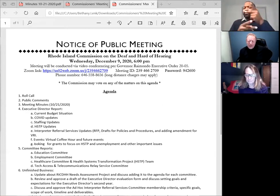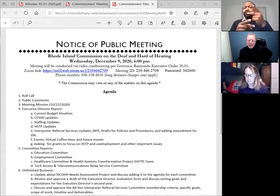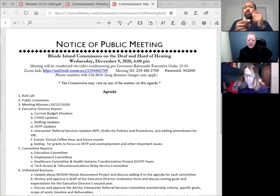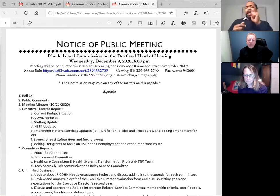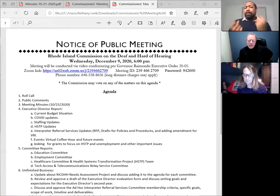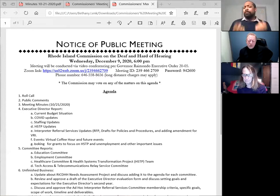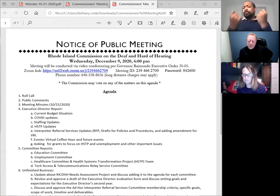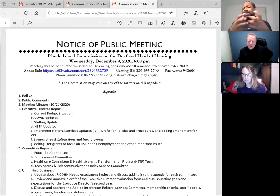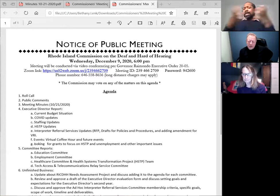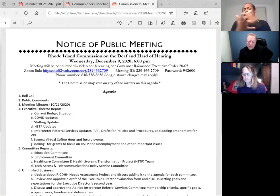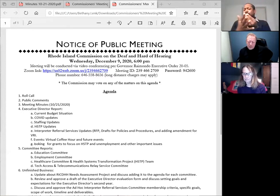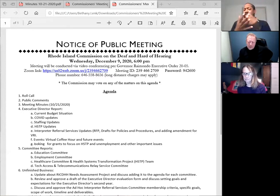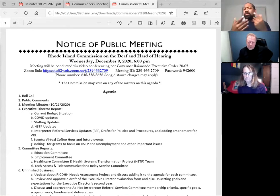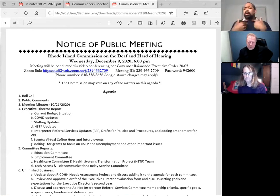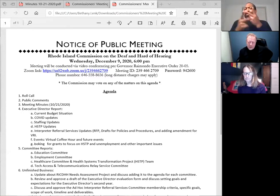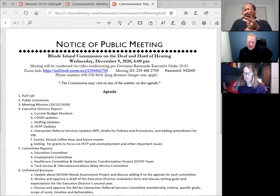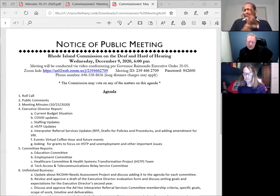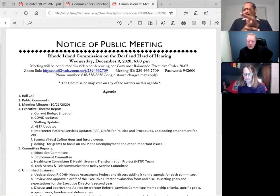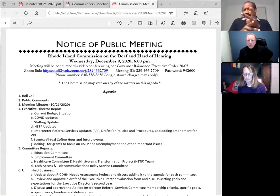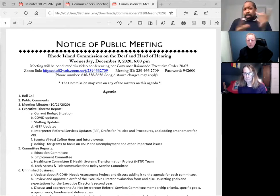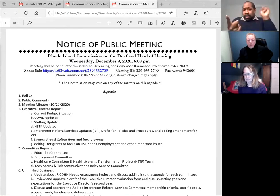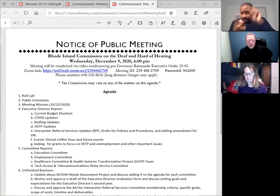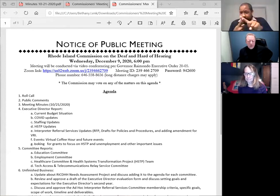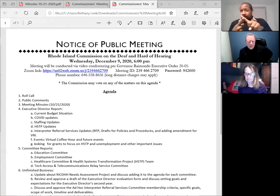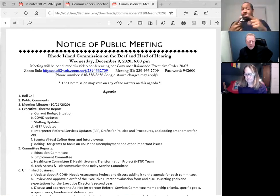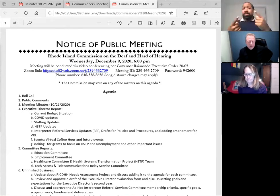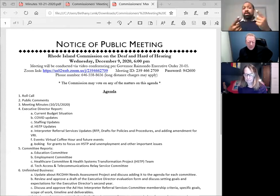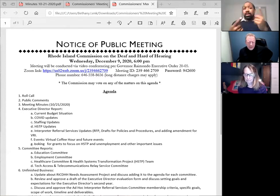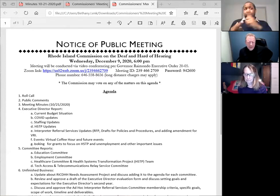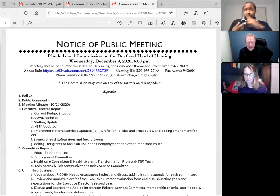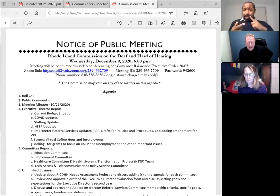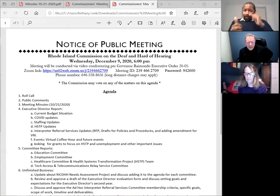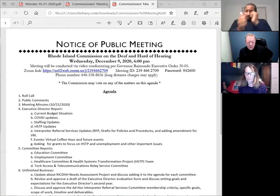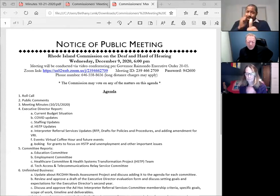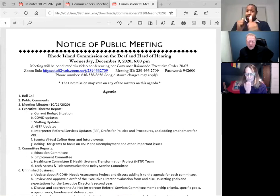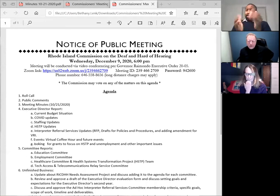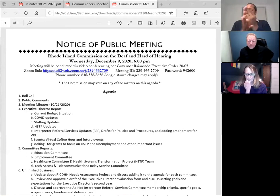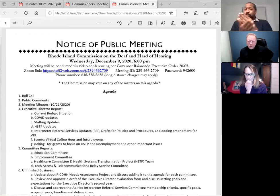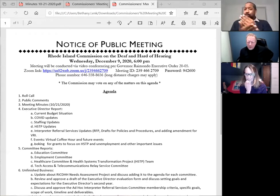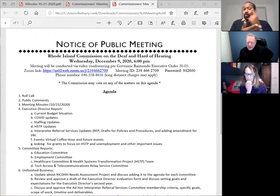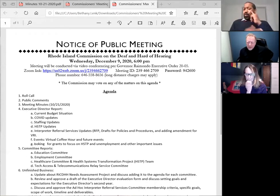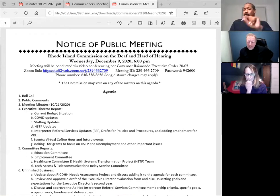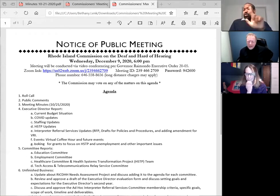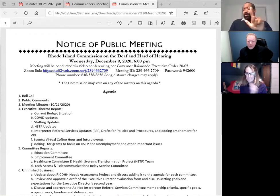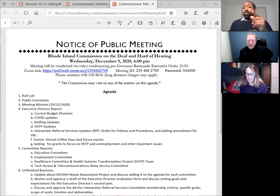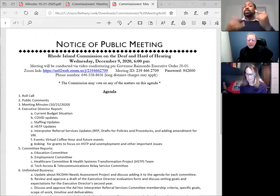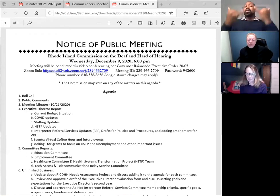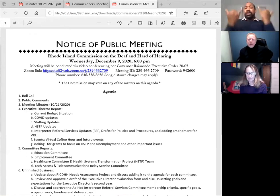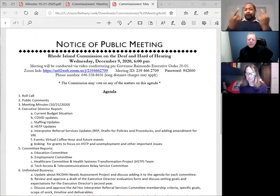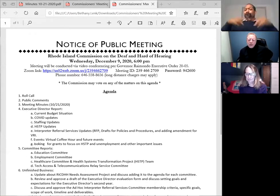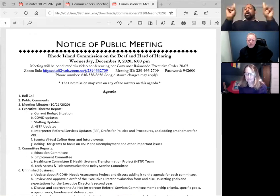that. And this was based on an emergency situation. We haven't really been spending a lot of that money. We've been very frugal about spending that